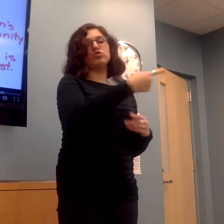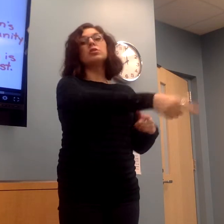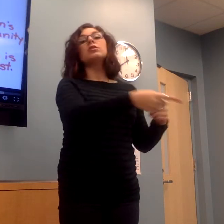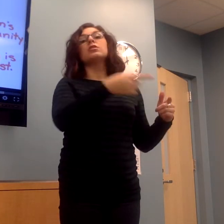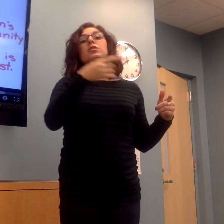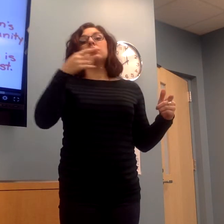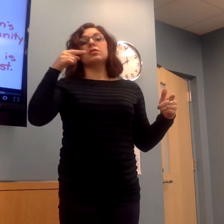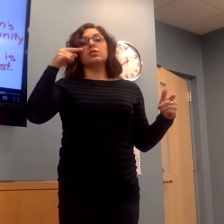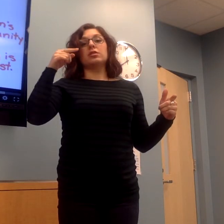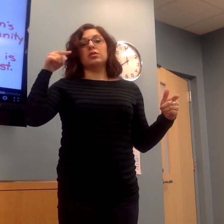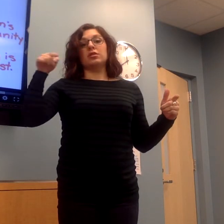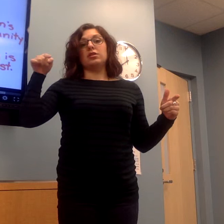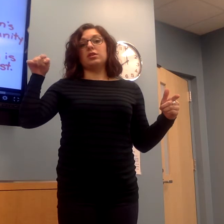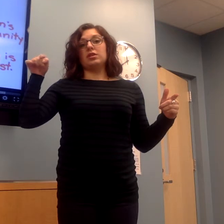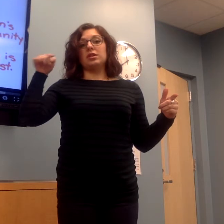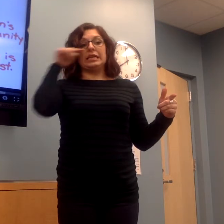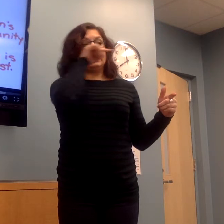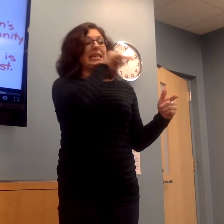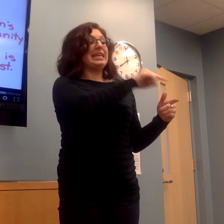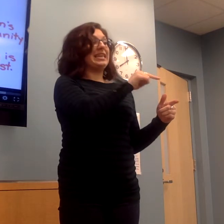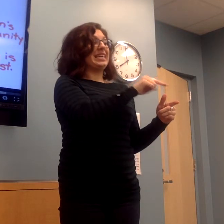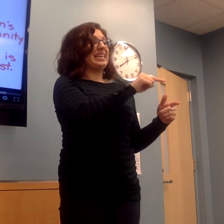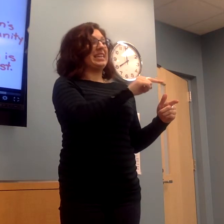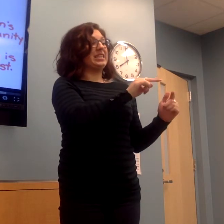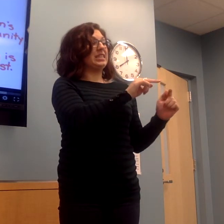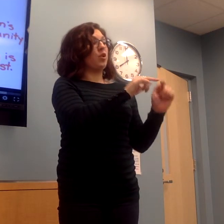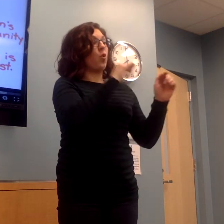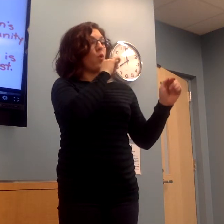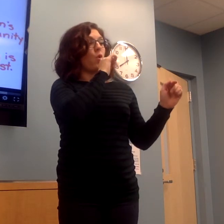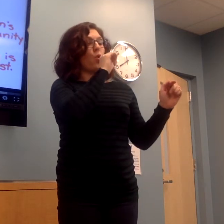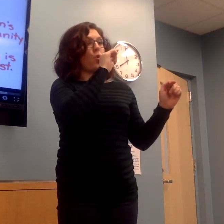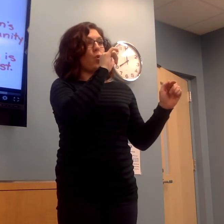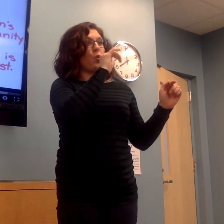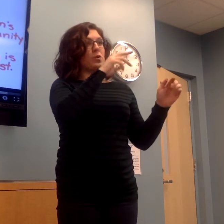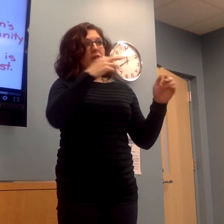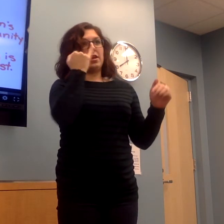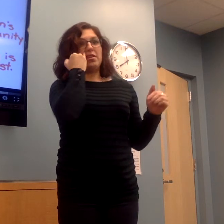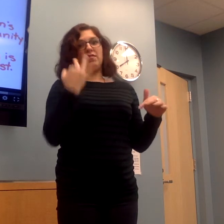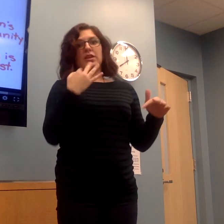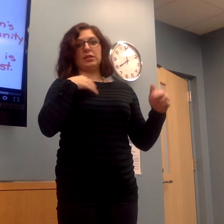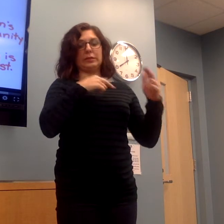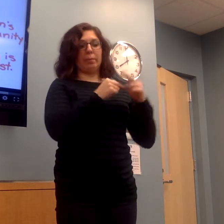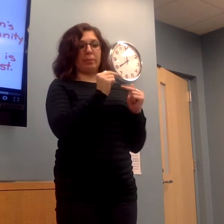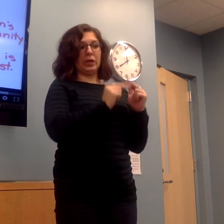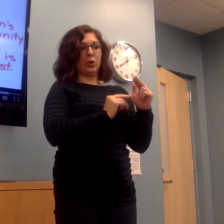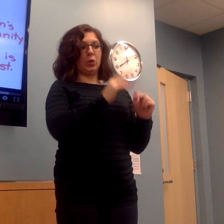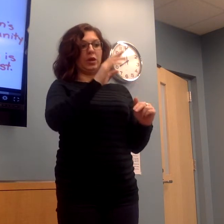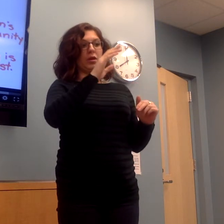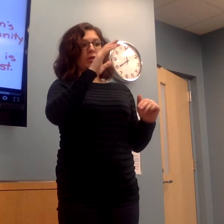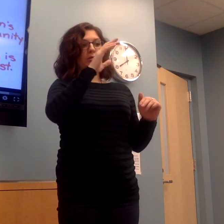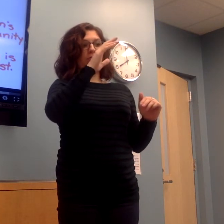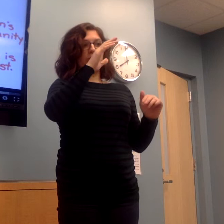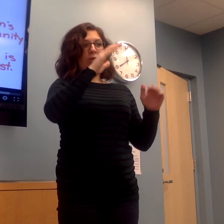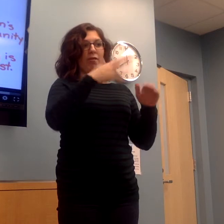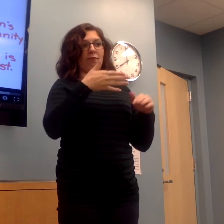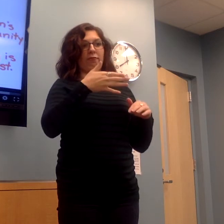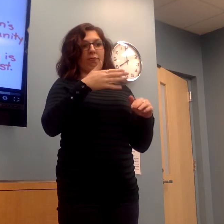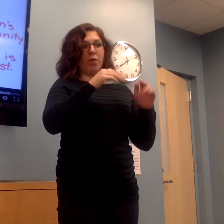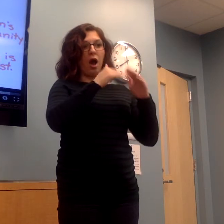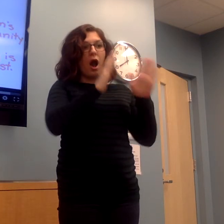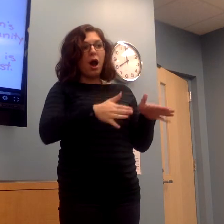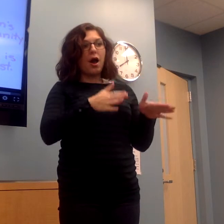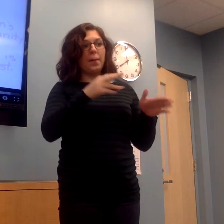comparative advantage in fishing because he sacrifices less or has the lowest opportunity cost. According to